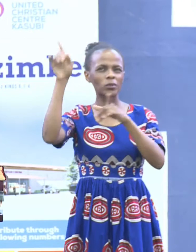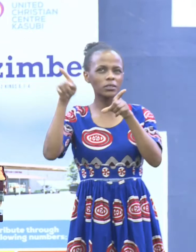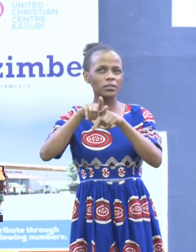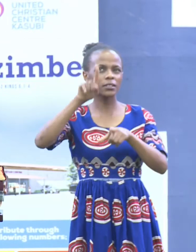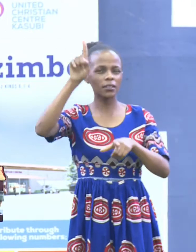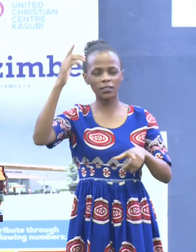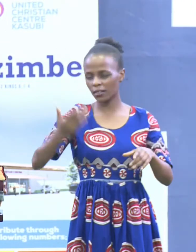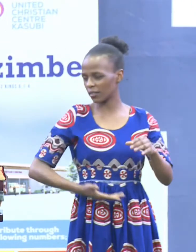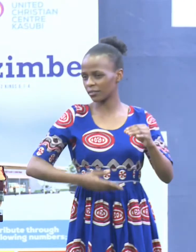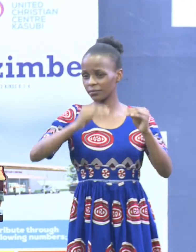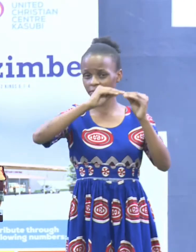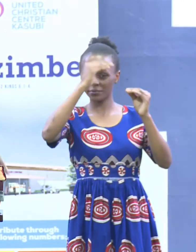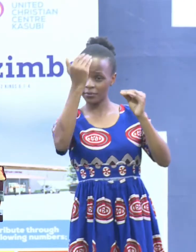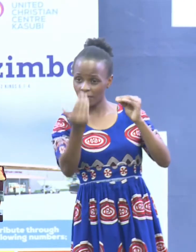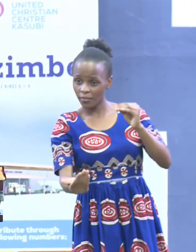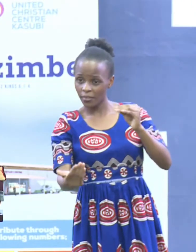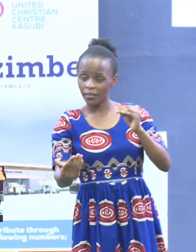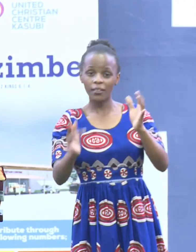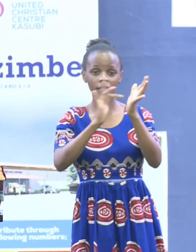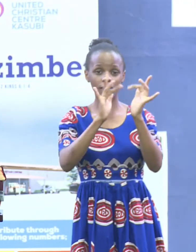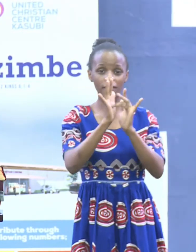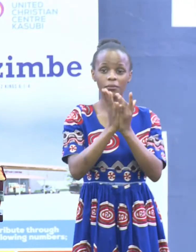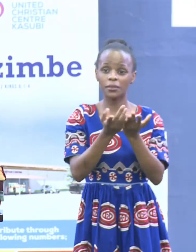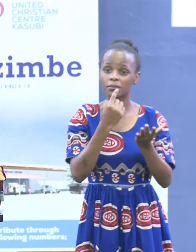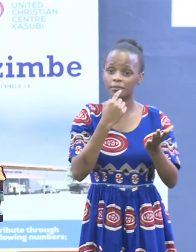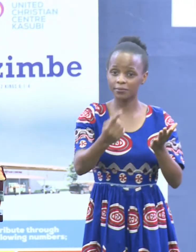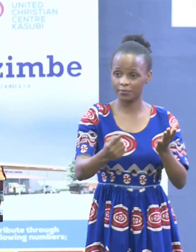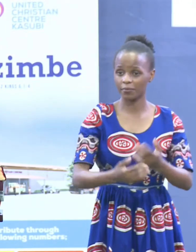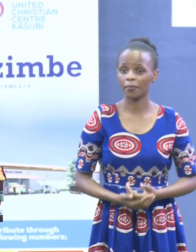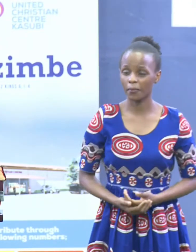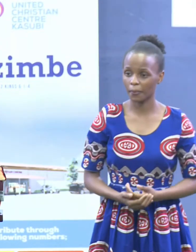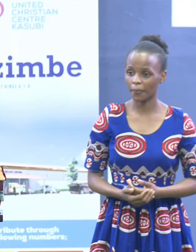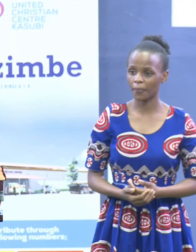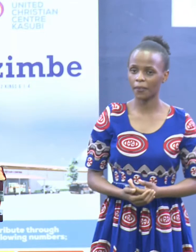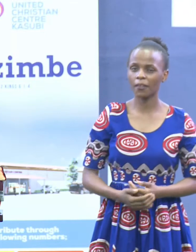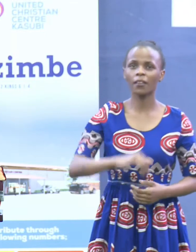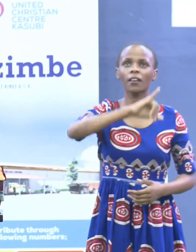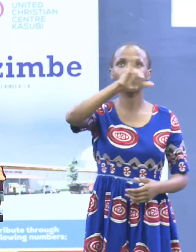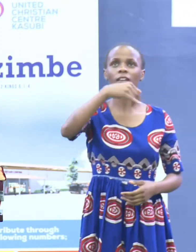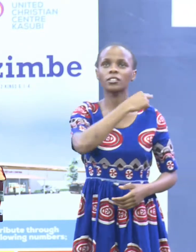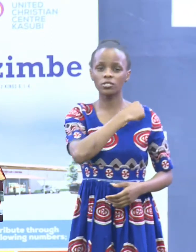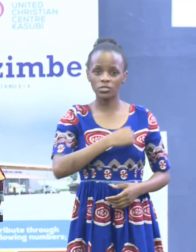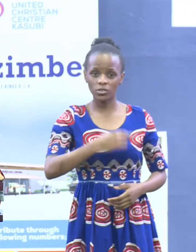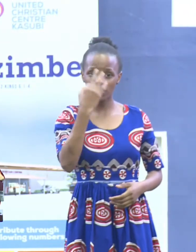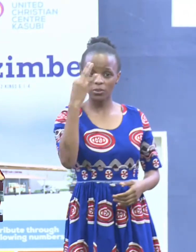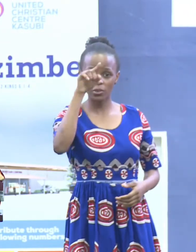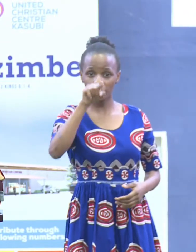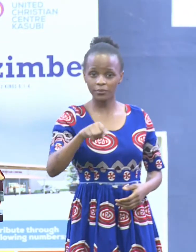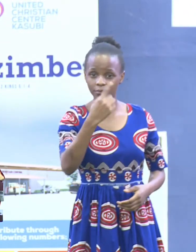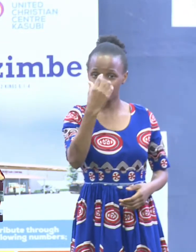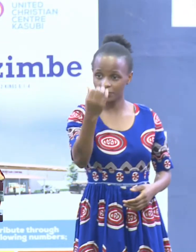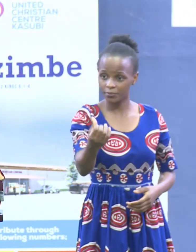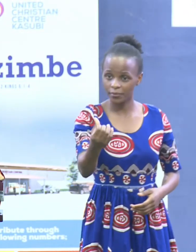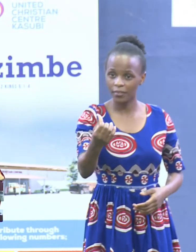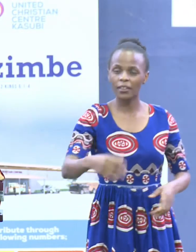That God has a son. Ebyawandikibwa bitugamba. Scriptures tell us. Yokana 3:16. John